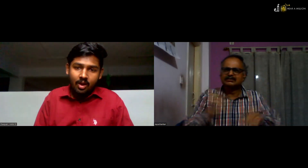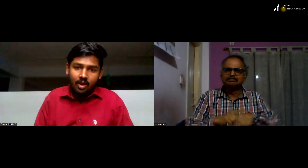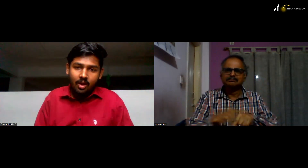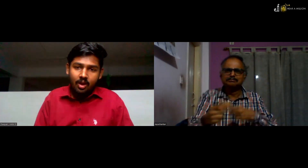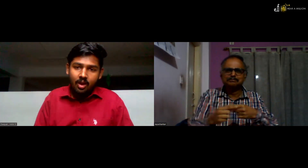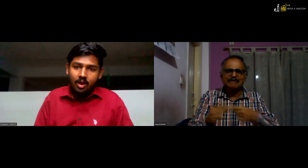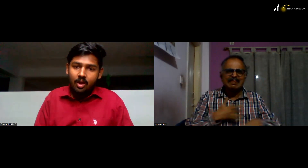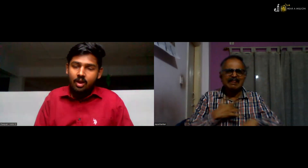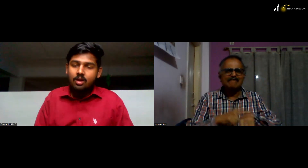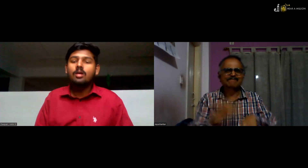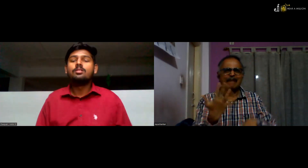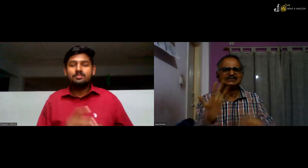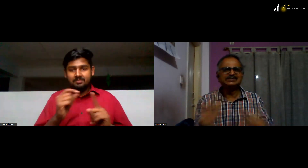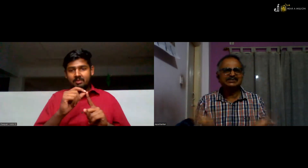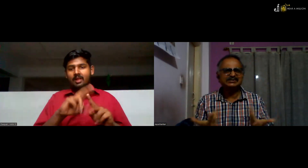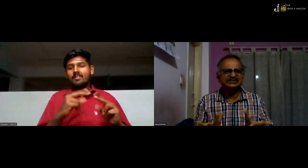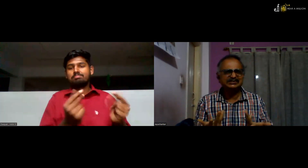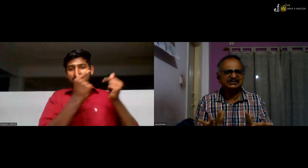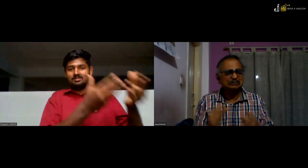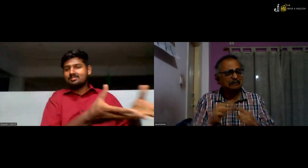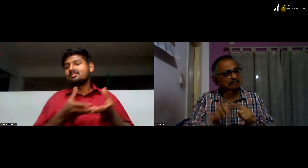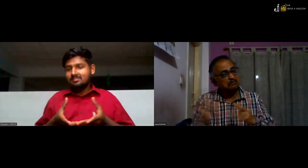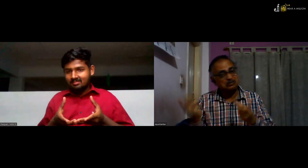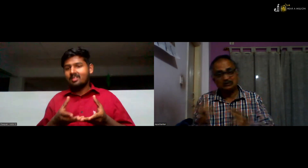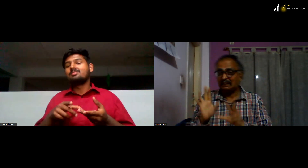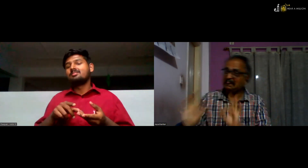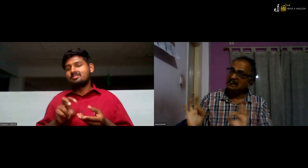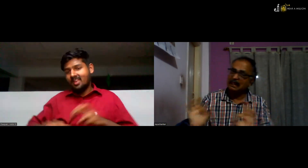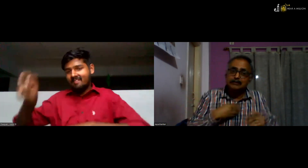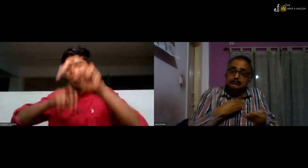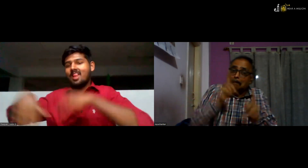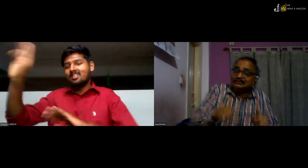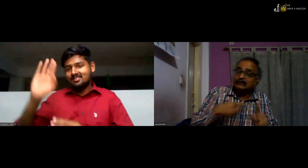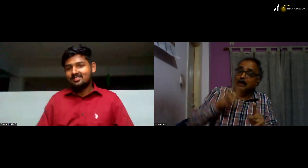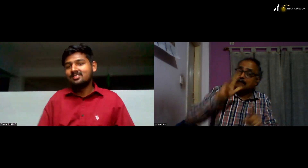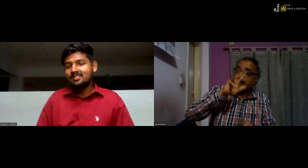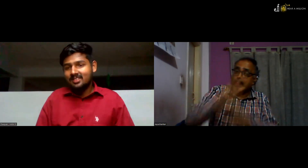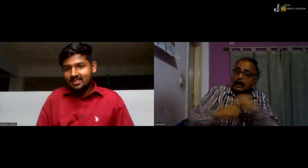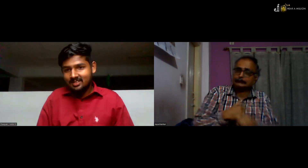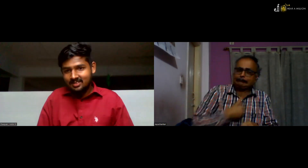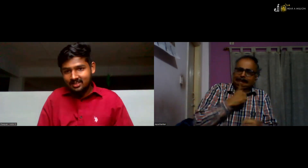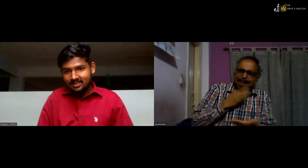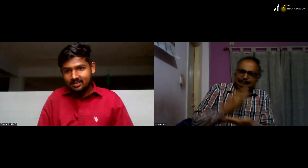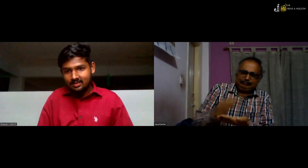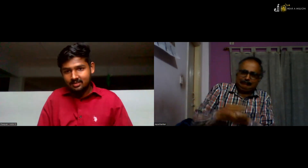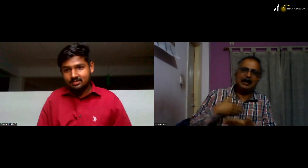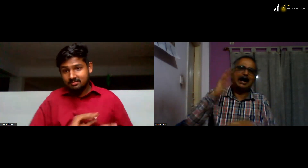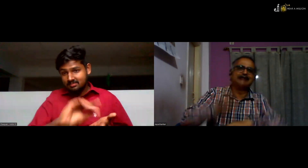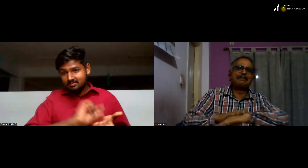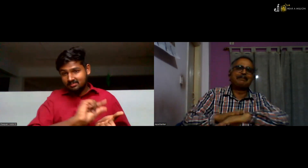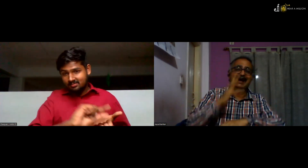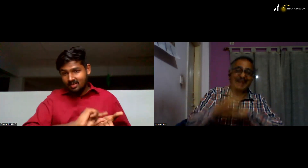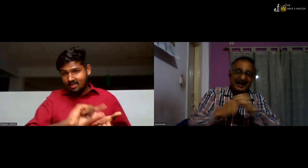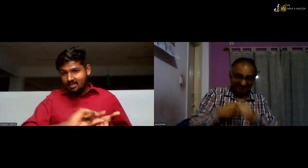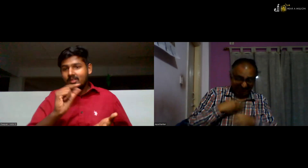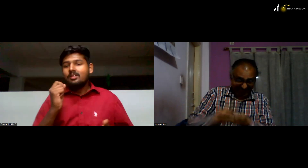what I can say to other people is like, we have sorry, I didn't get it. You can travel more